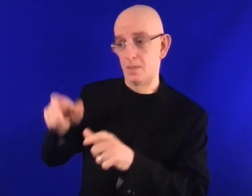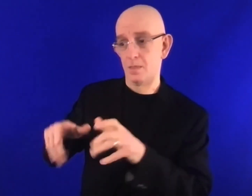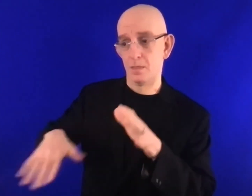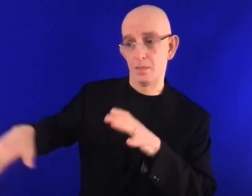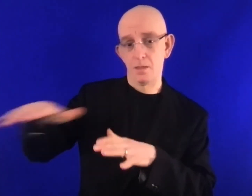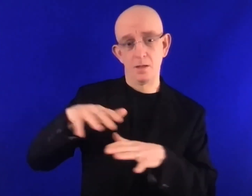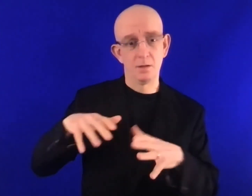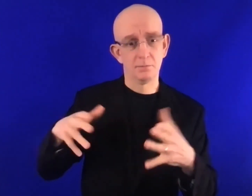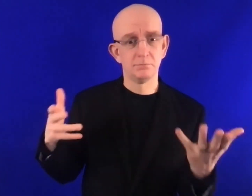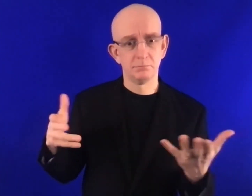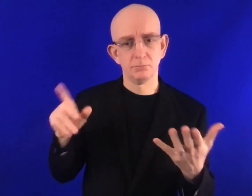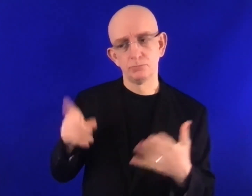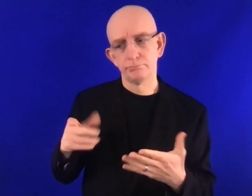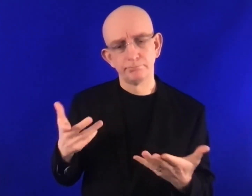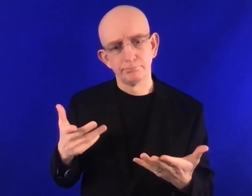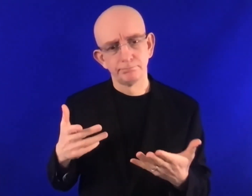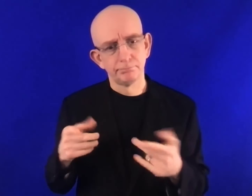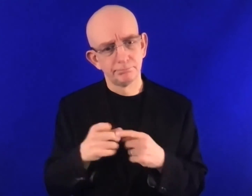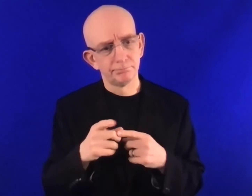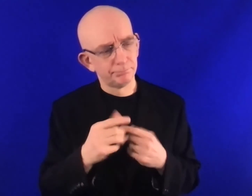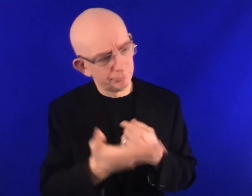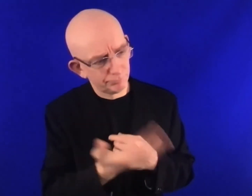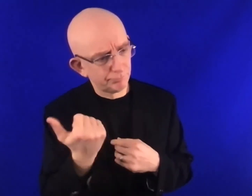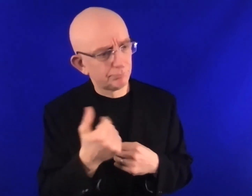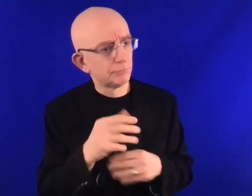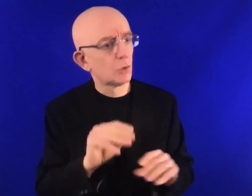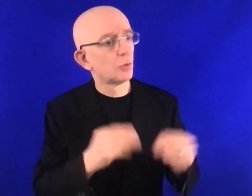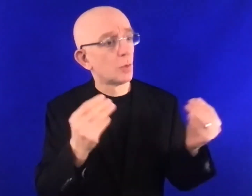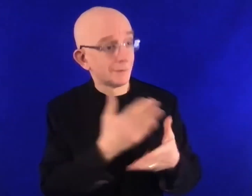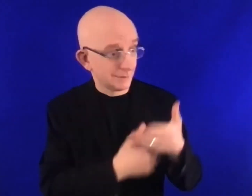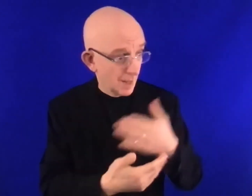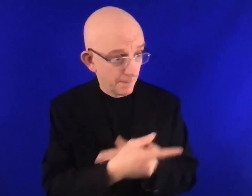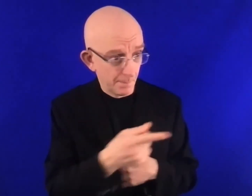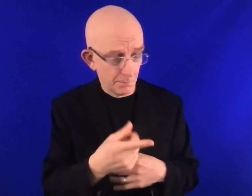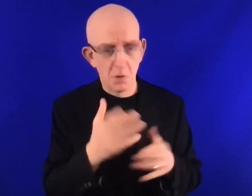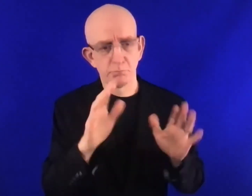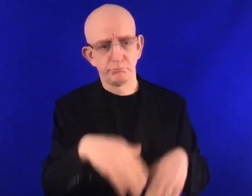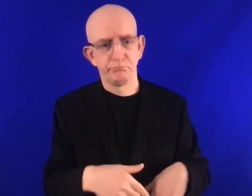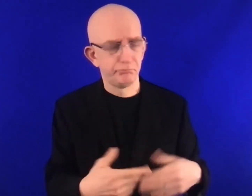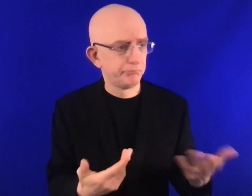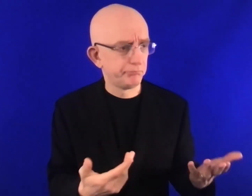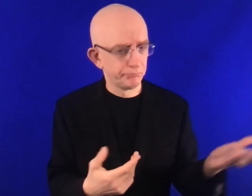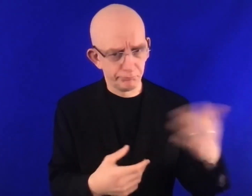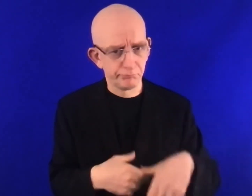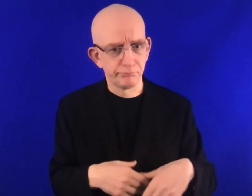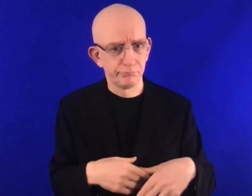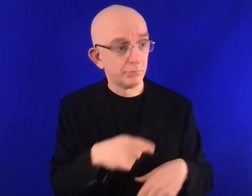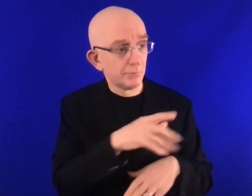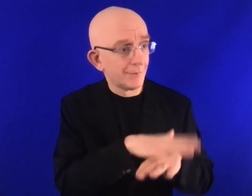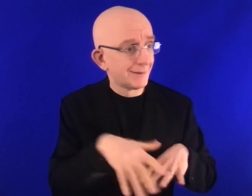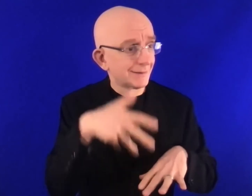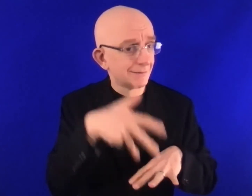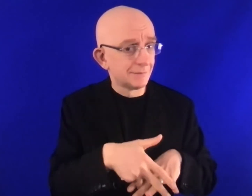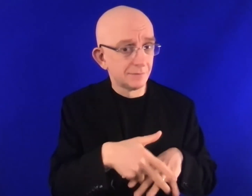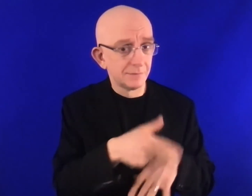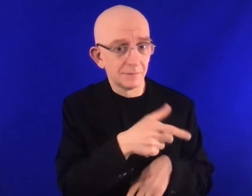disabilities, indigenous youth with disability, that they also have that part in